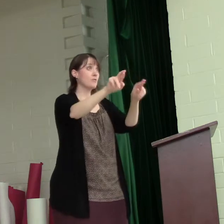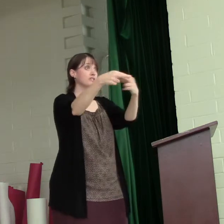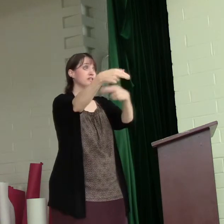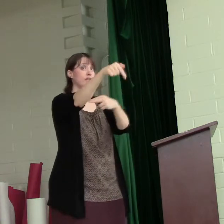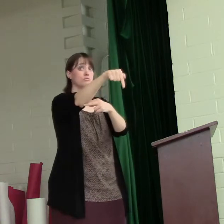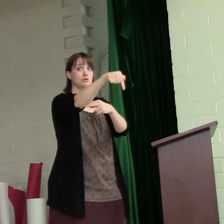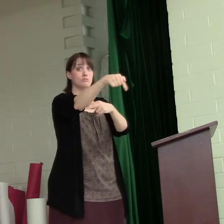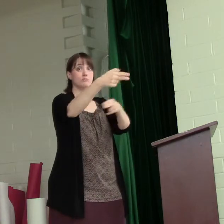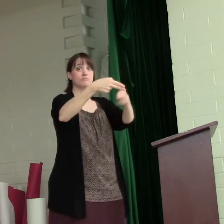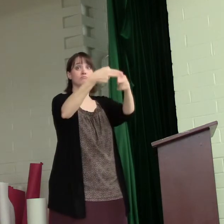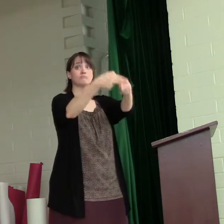was another room.